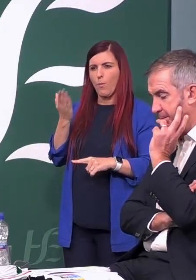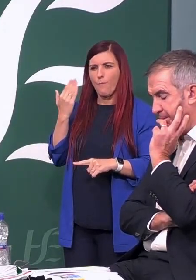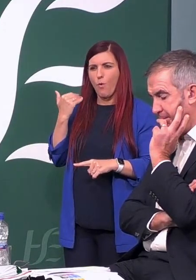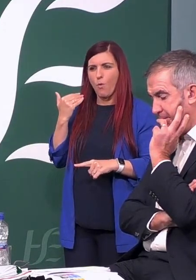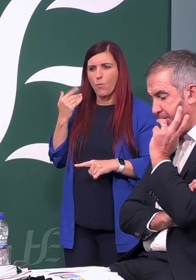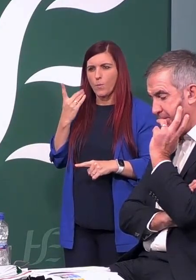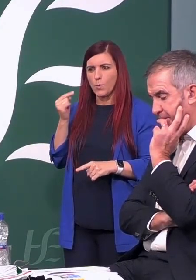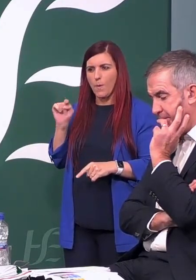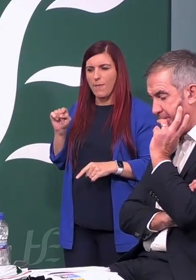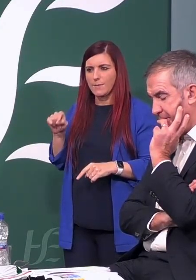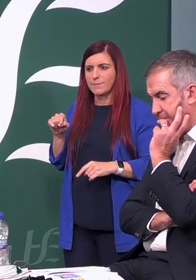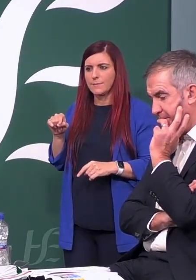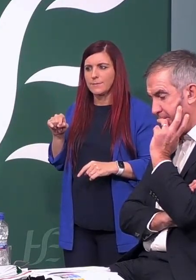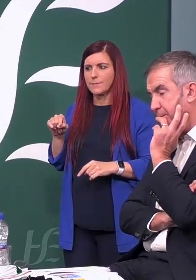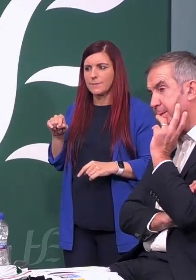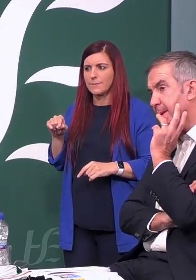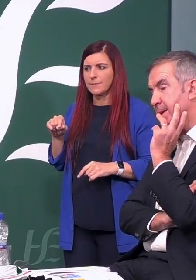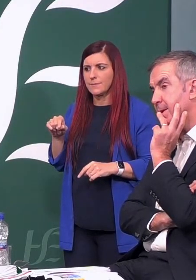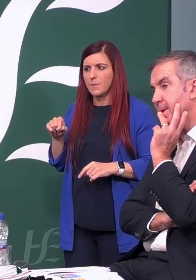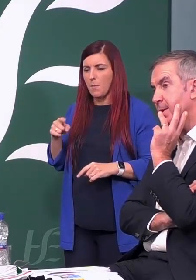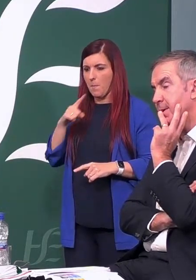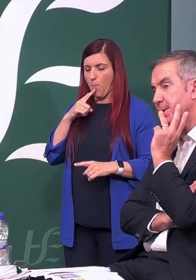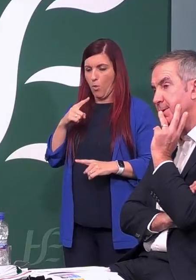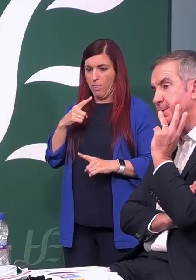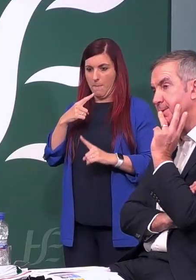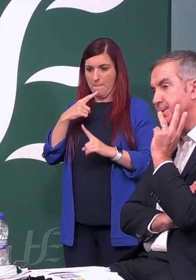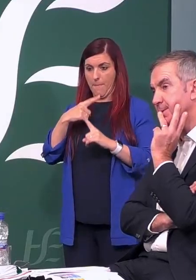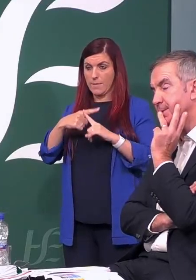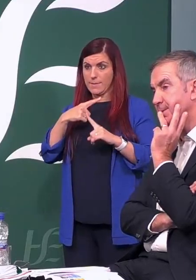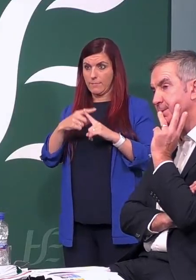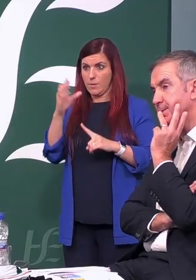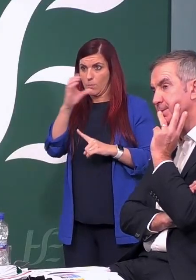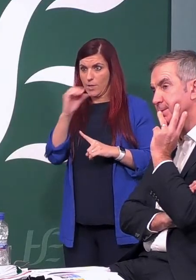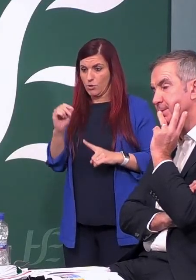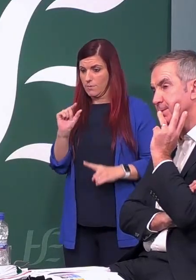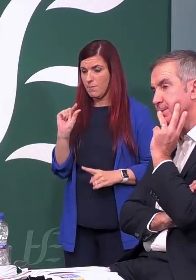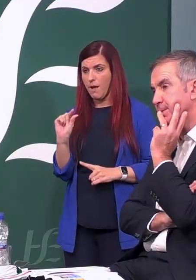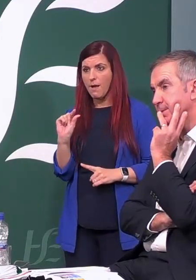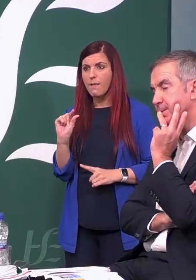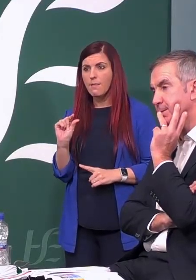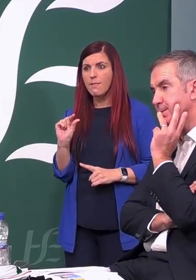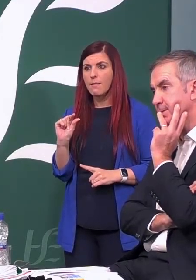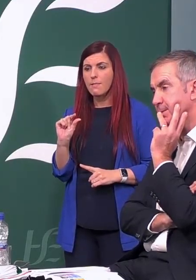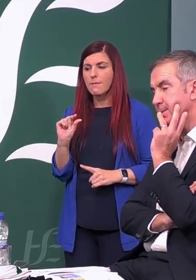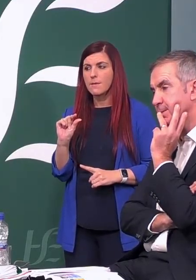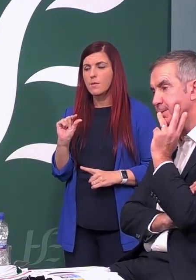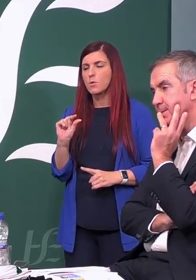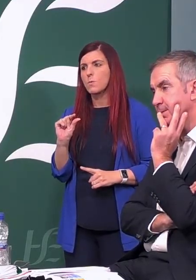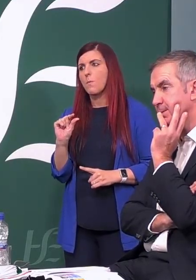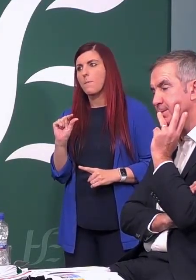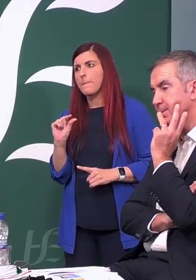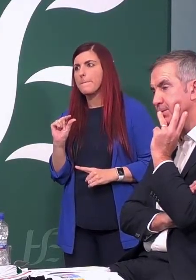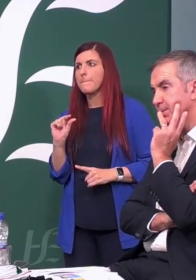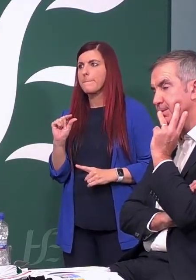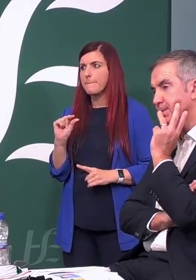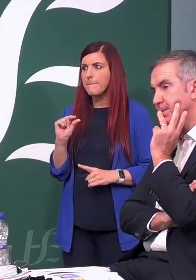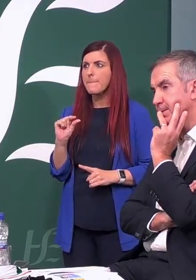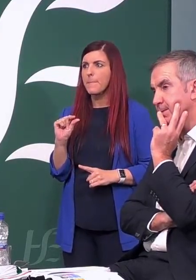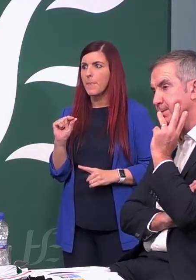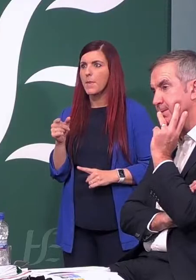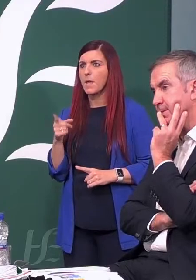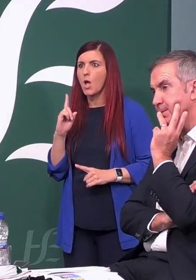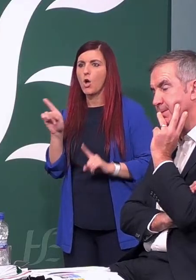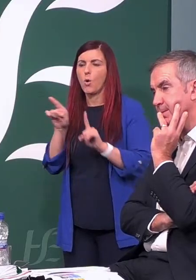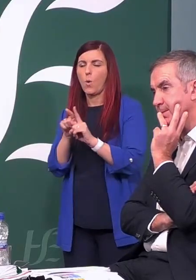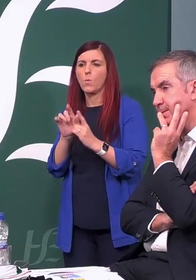have done if it hadn't been there in that system. And there's positivity, that rate was 1.7%. So the pickup rate among close contacts